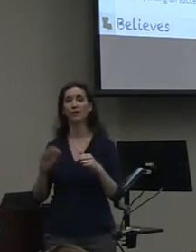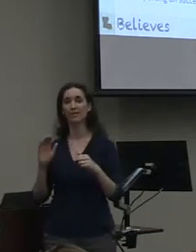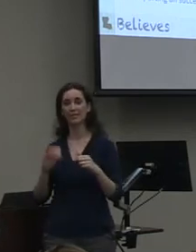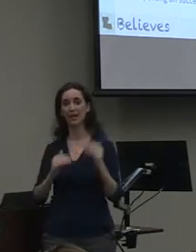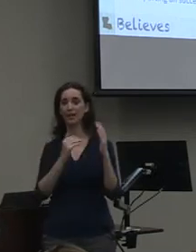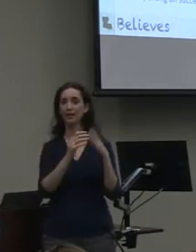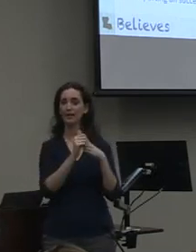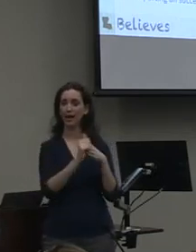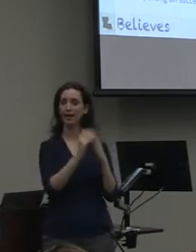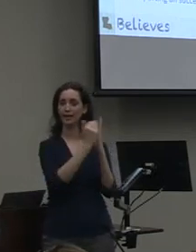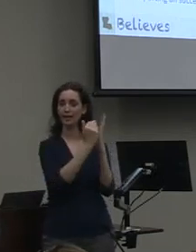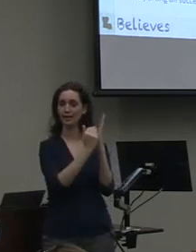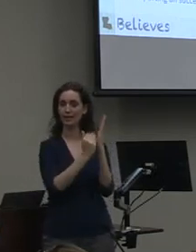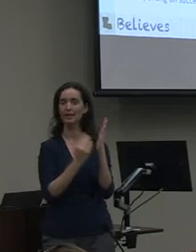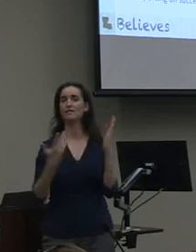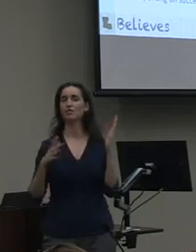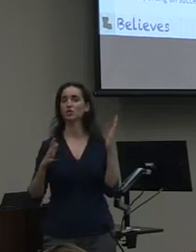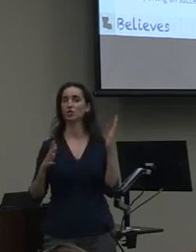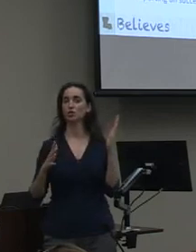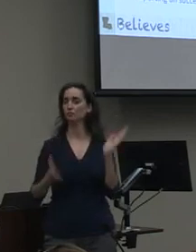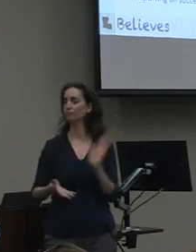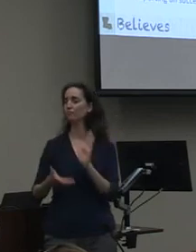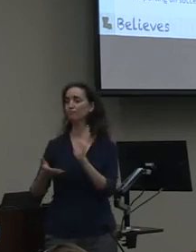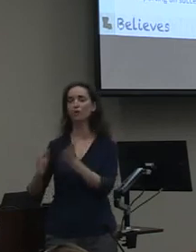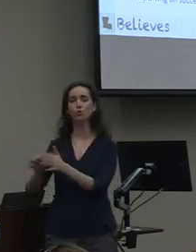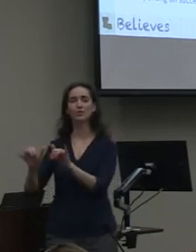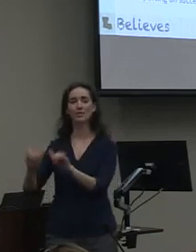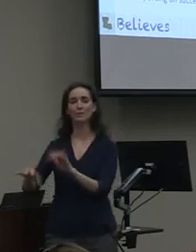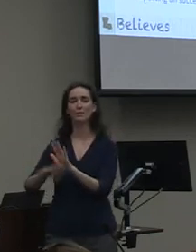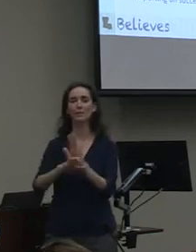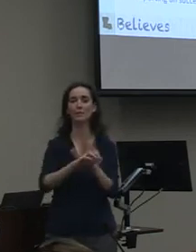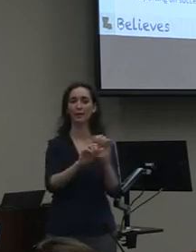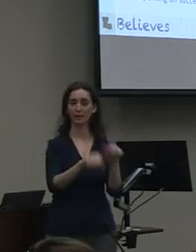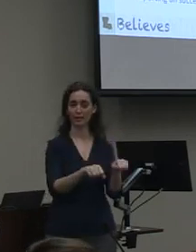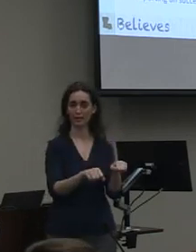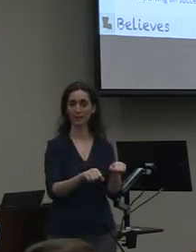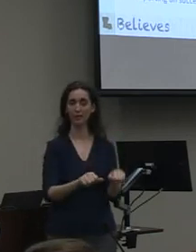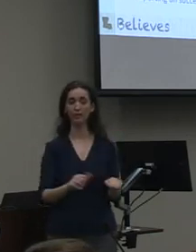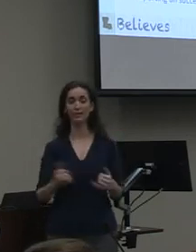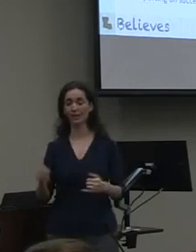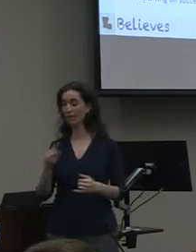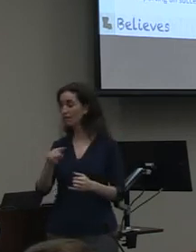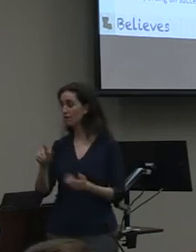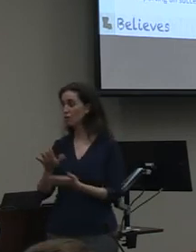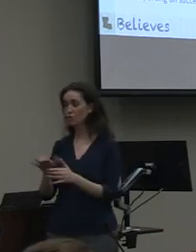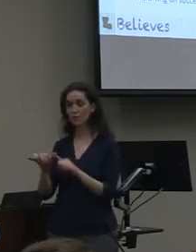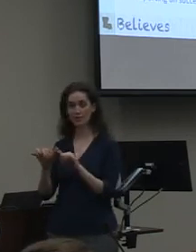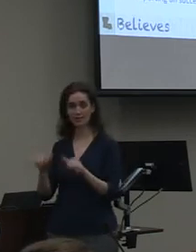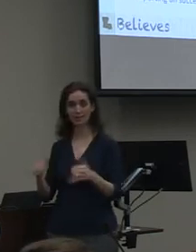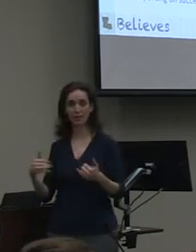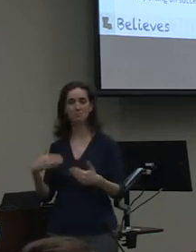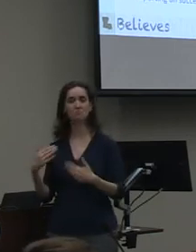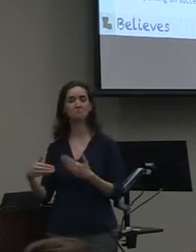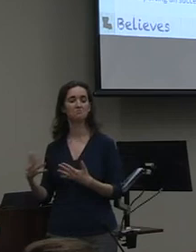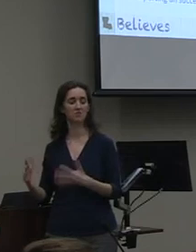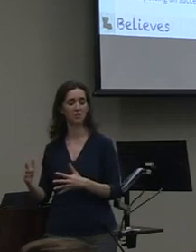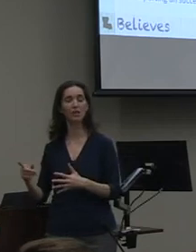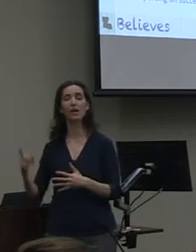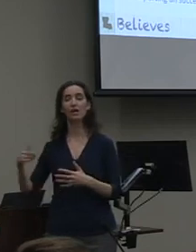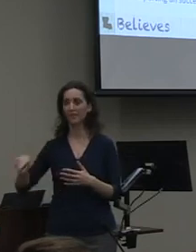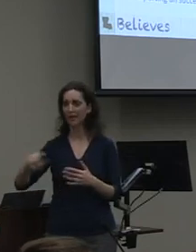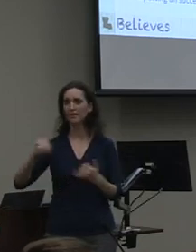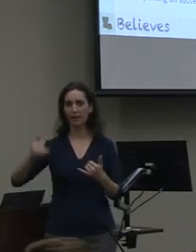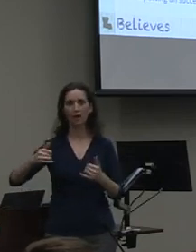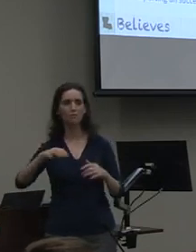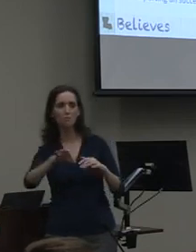vendor guide, that list for our school systems to choose from. Our school systems have now gone through, they are in the process of choosing their